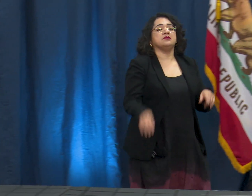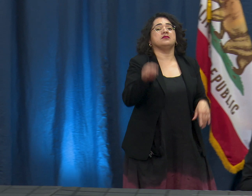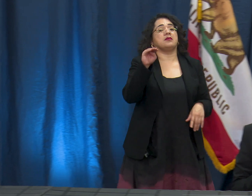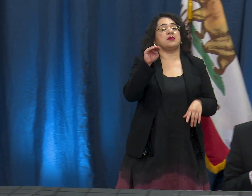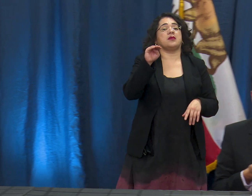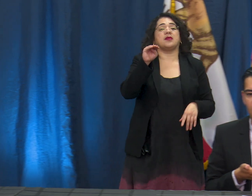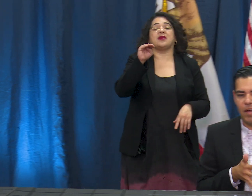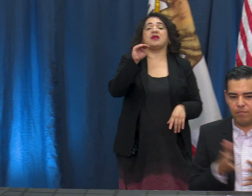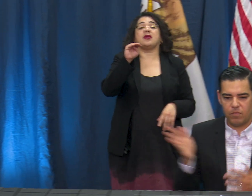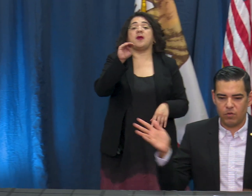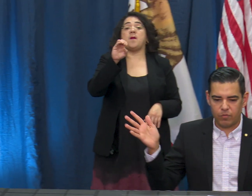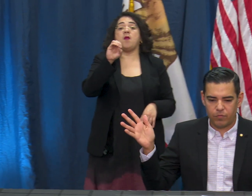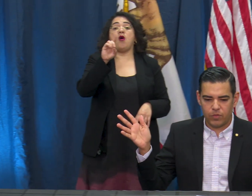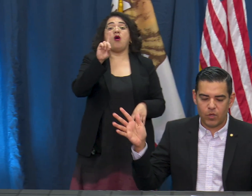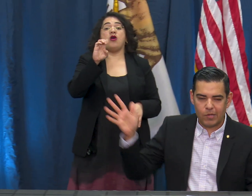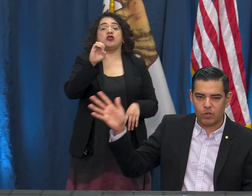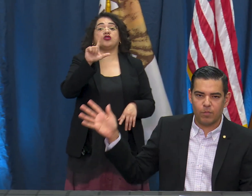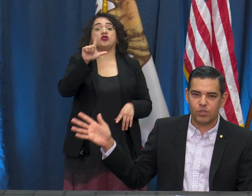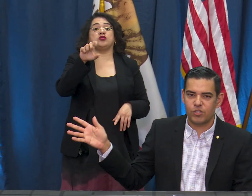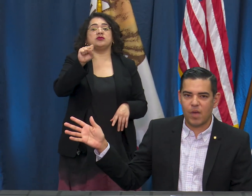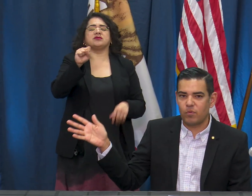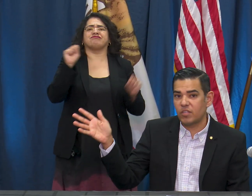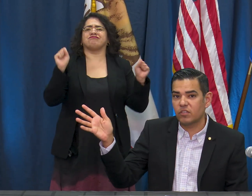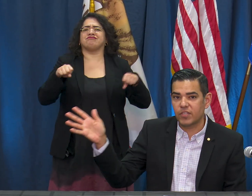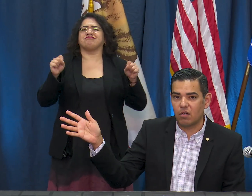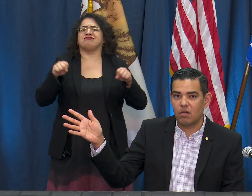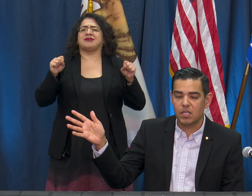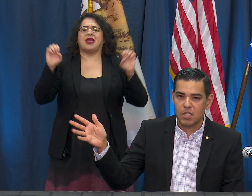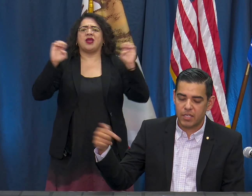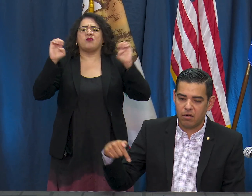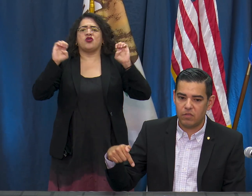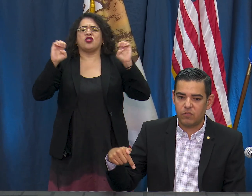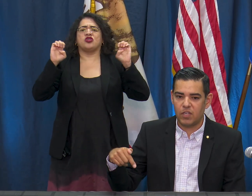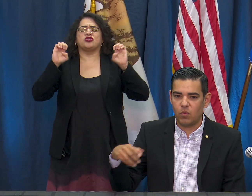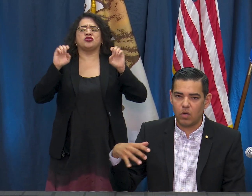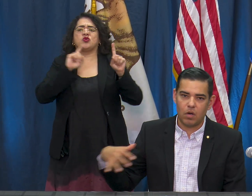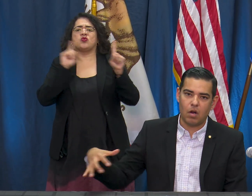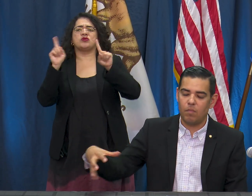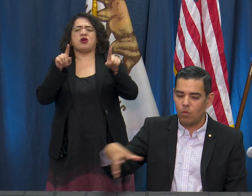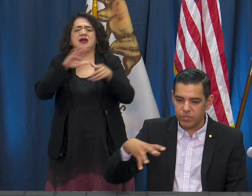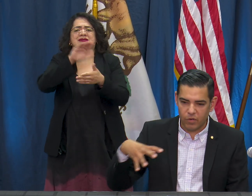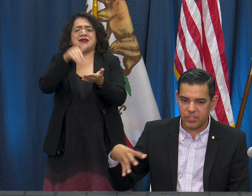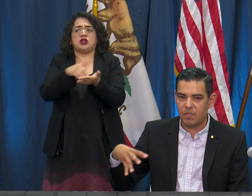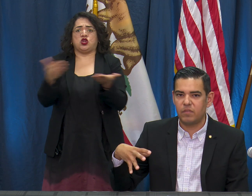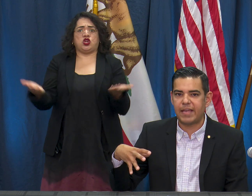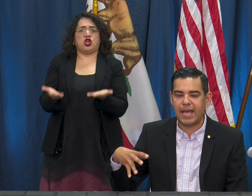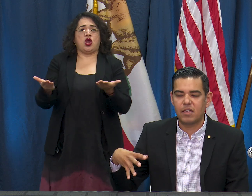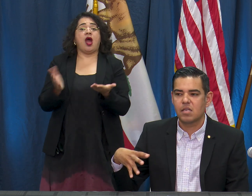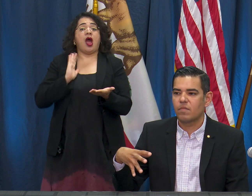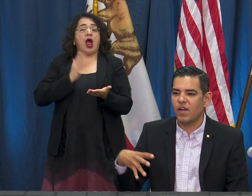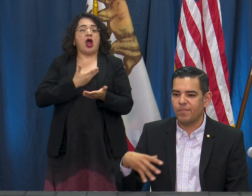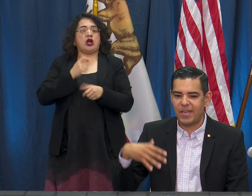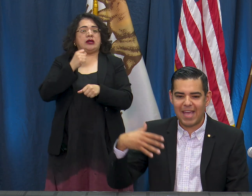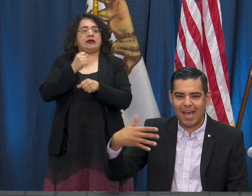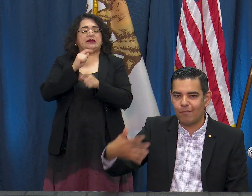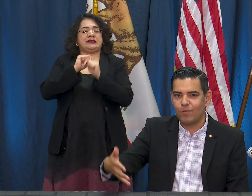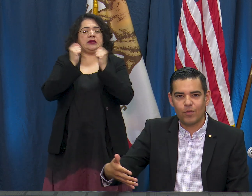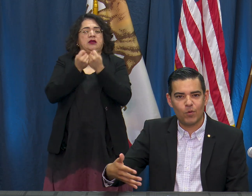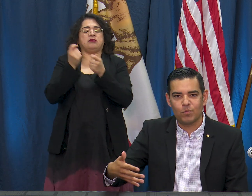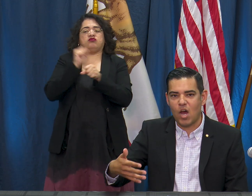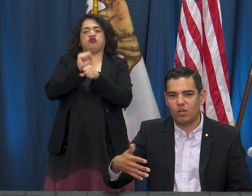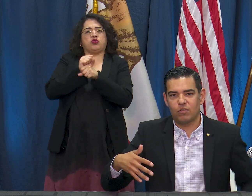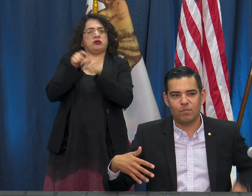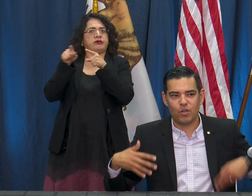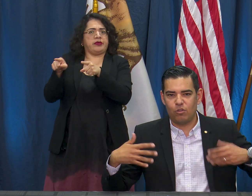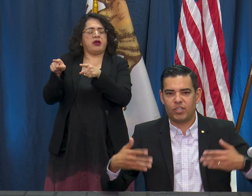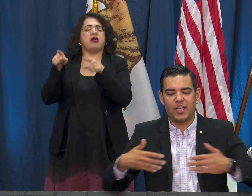city. You go out to our emergency operations center here in the city where most of our team is at. They have